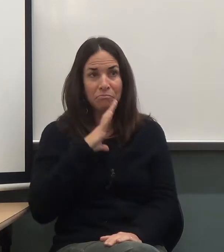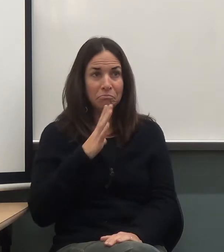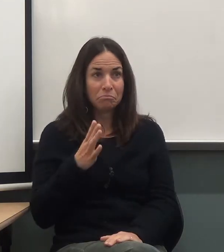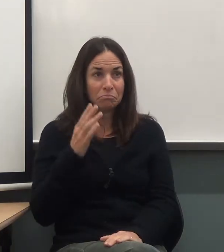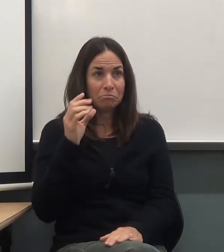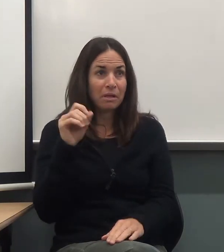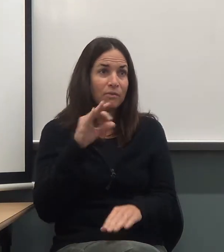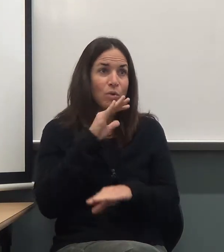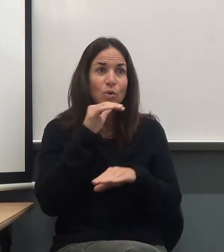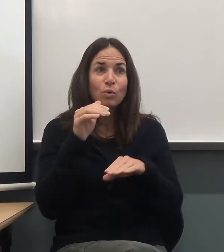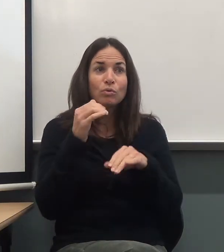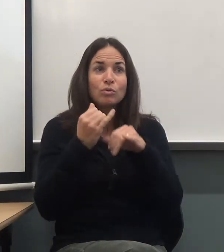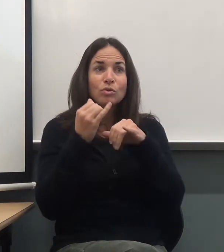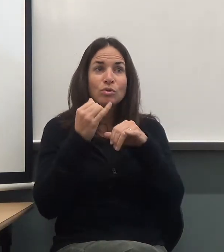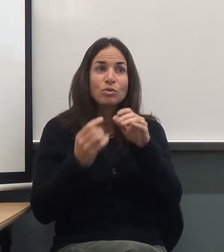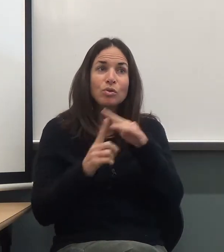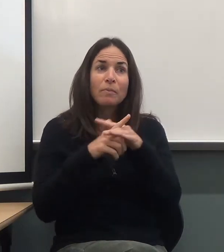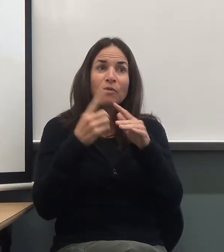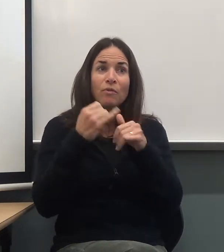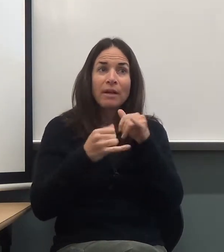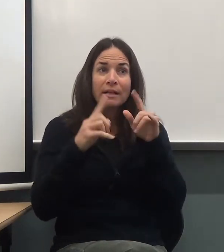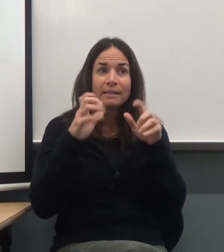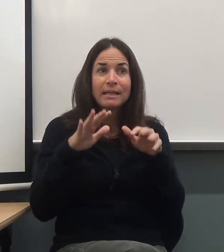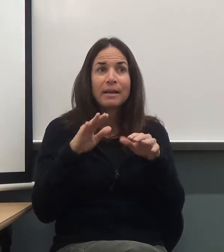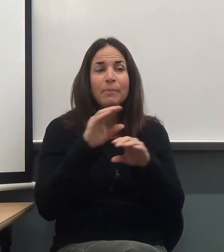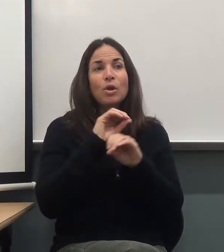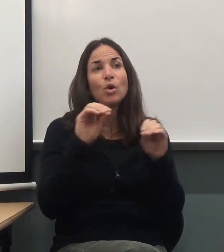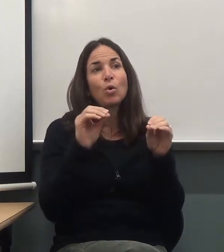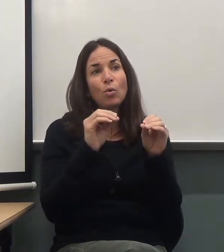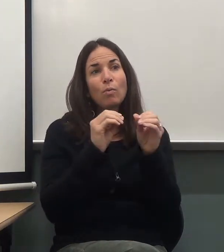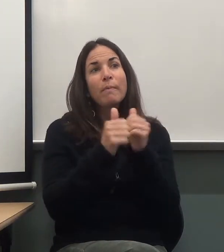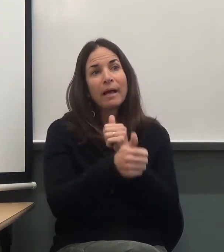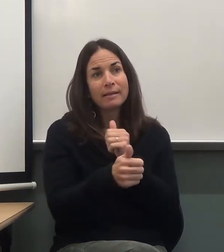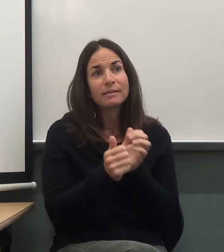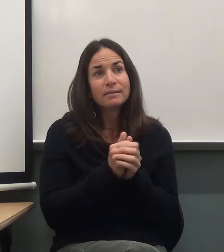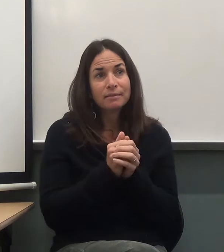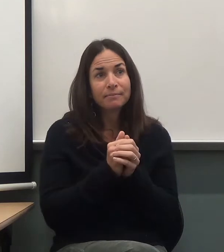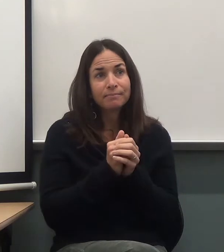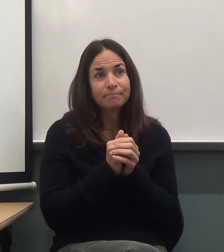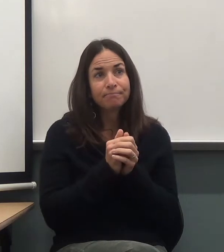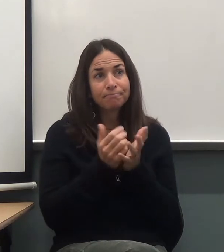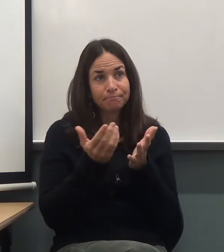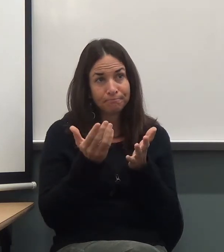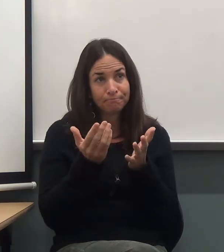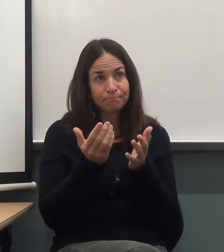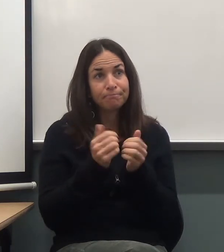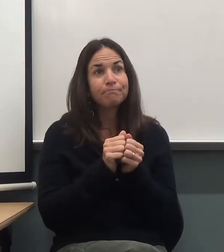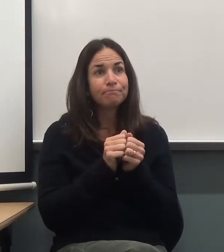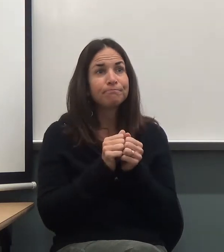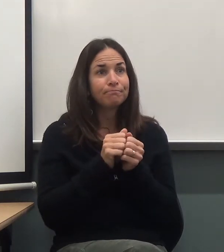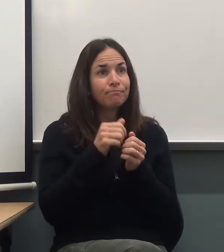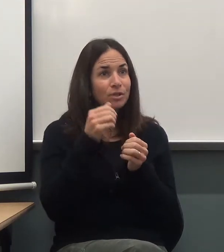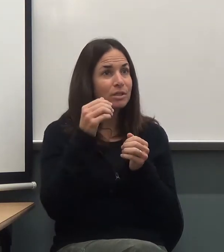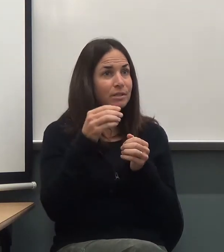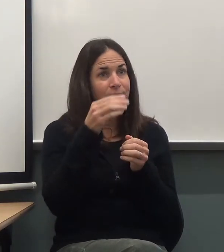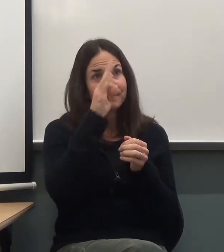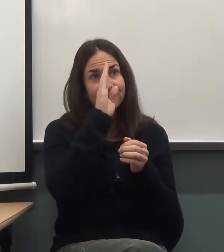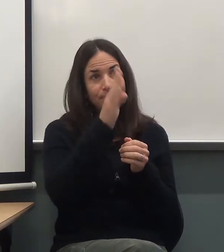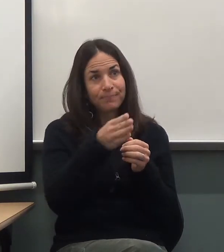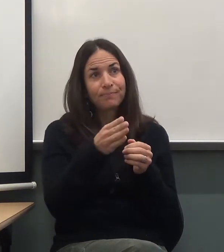final, just assume that you will get a no pass if you decide not to take the final exam. But if you don't take the final exam, you will definitely get a no pass. All right? So